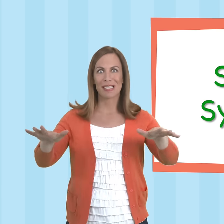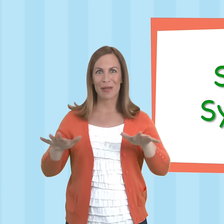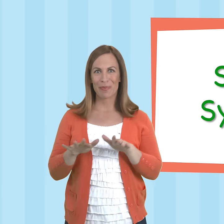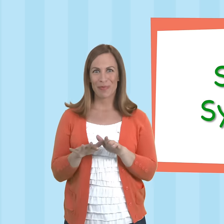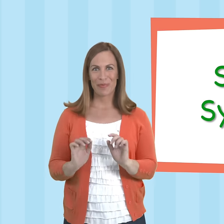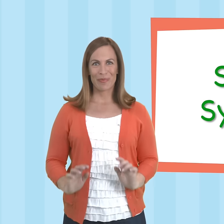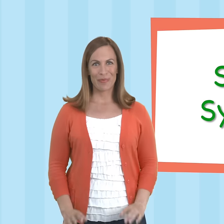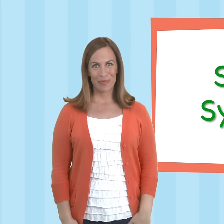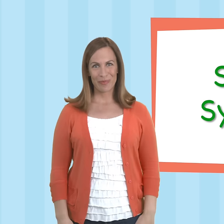system.